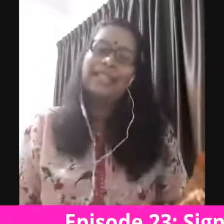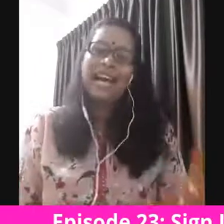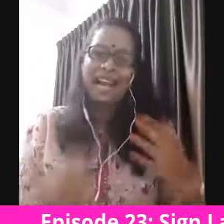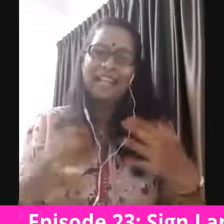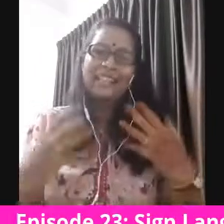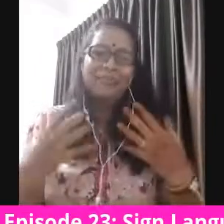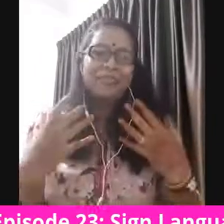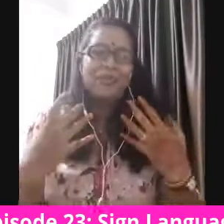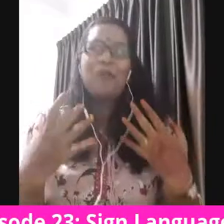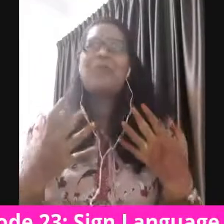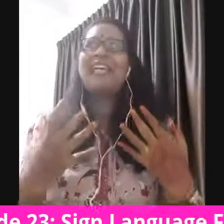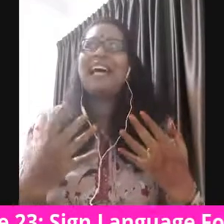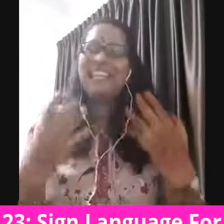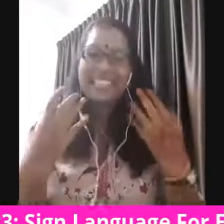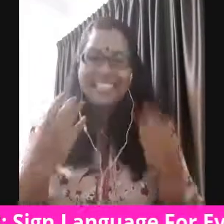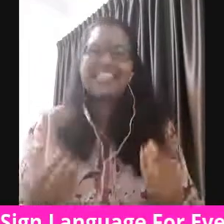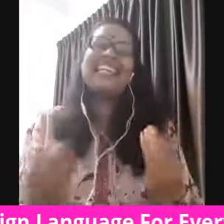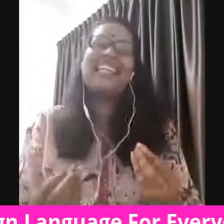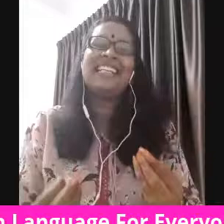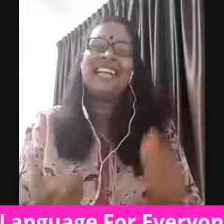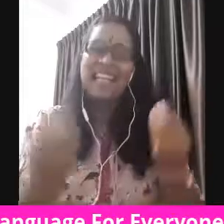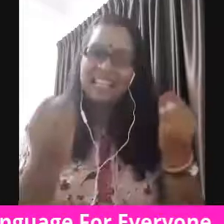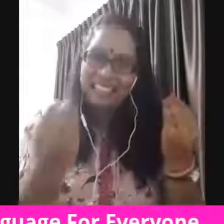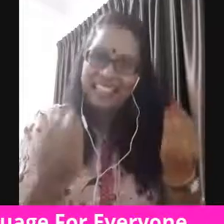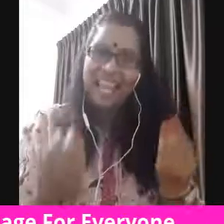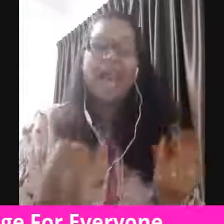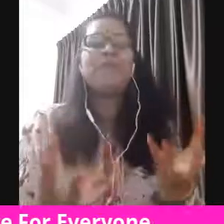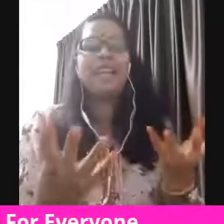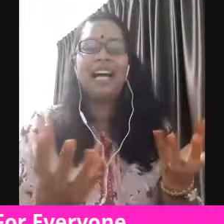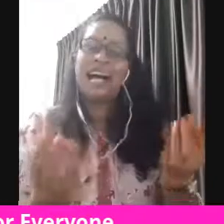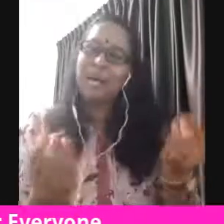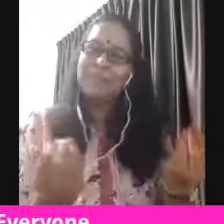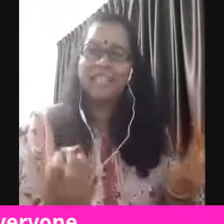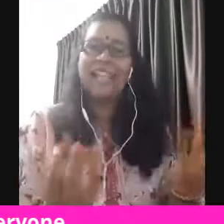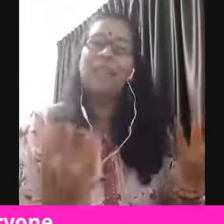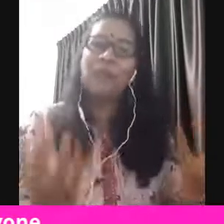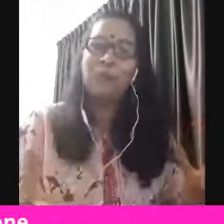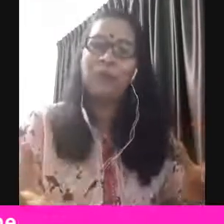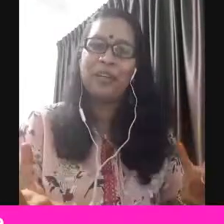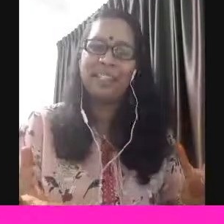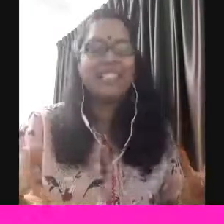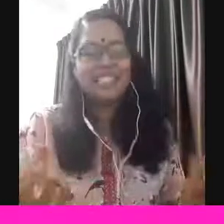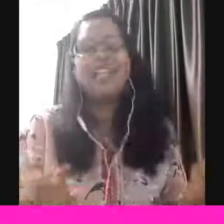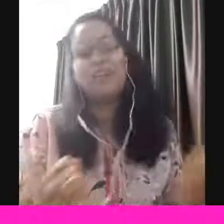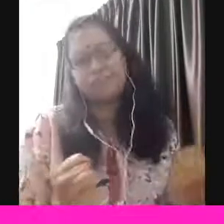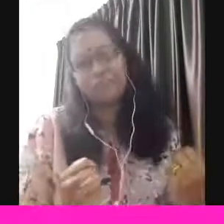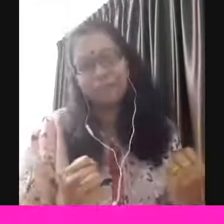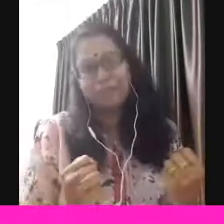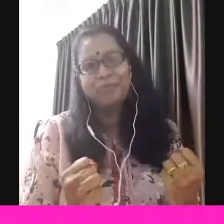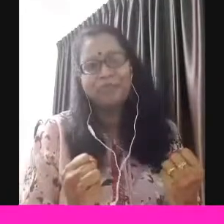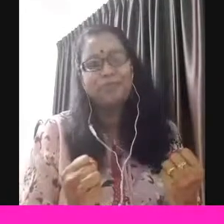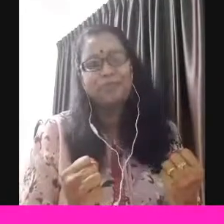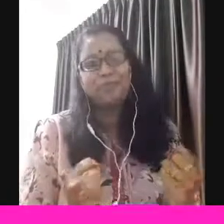At least for me, at least learn abjad and nombo. That's enough.